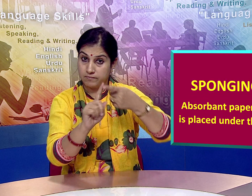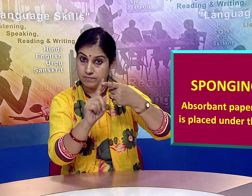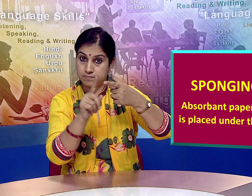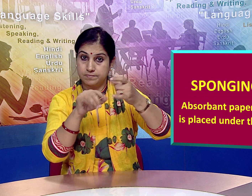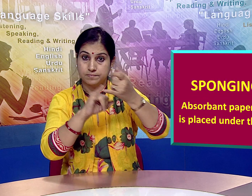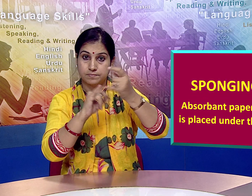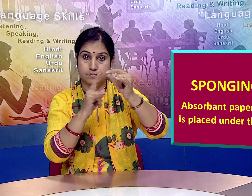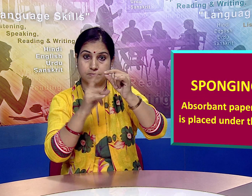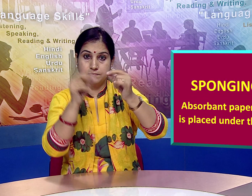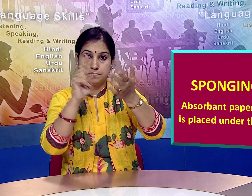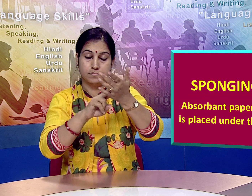Sponging.